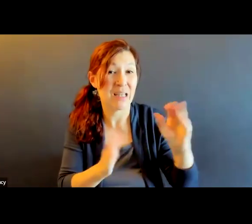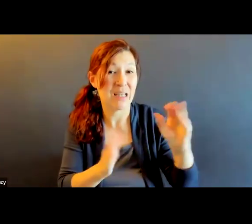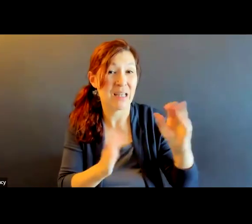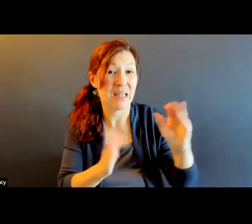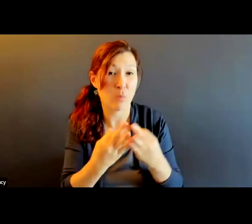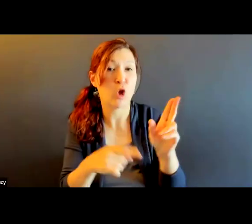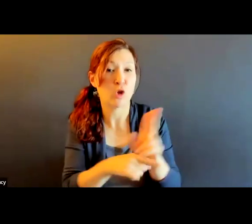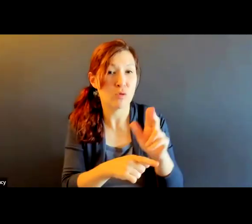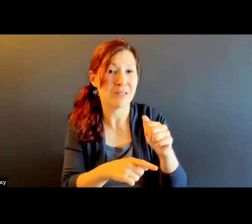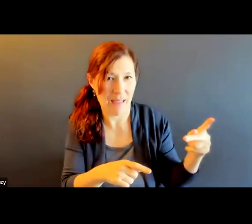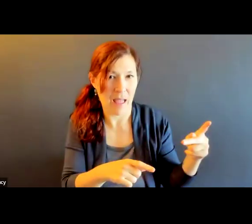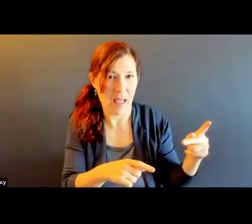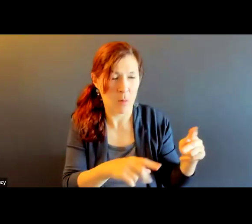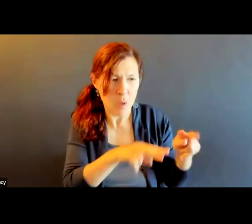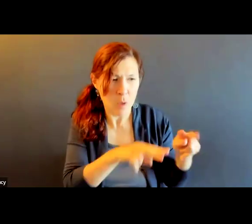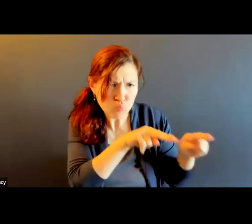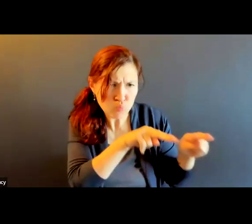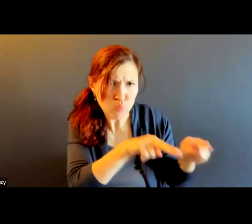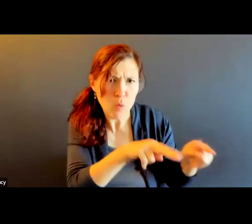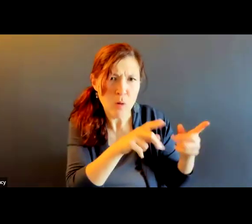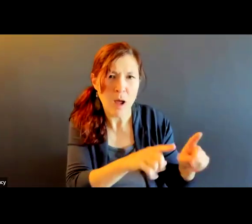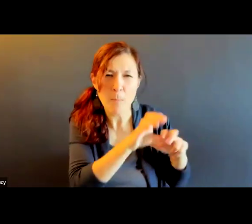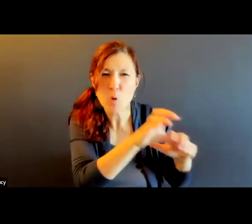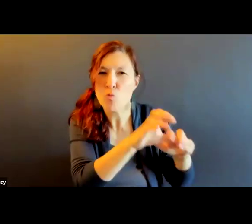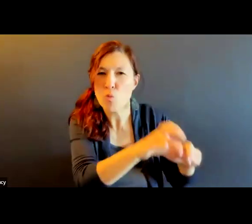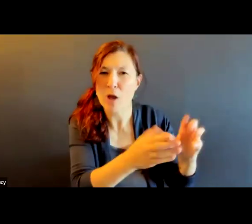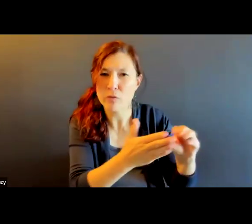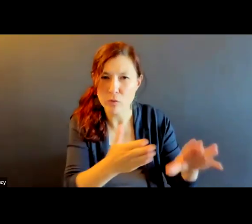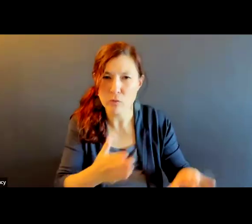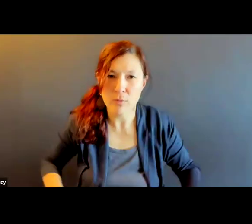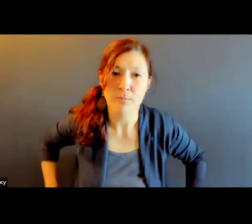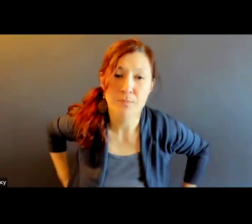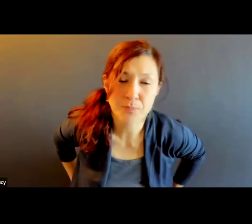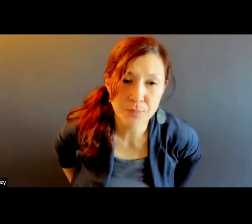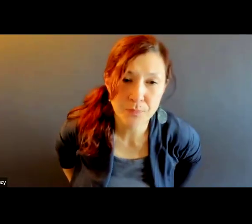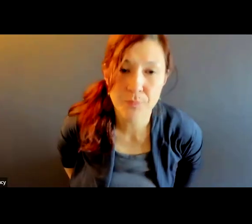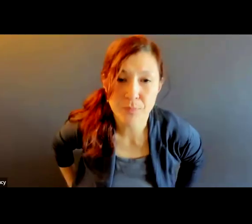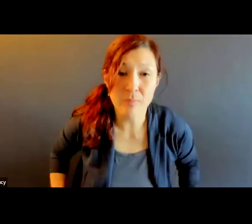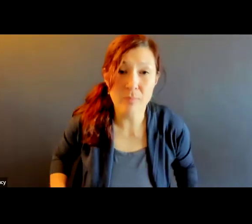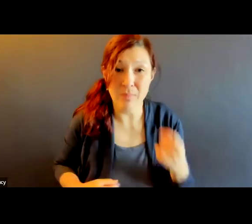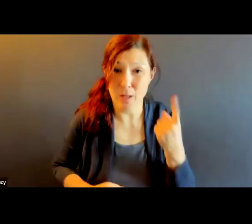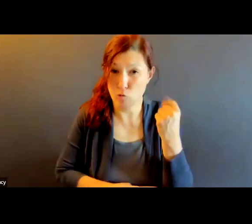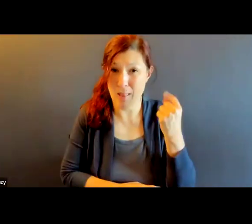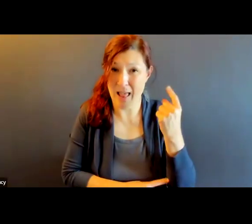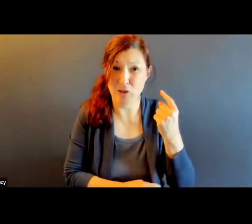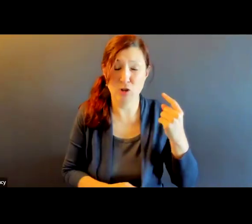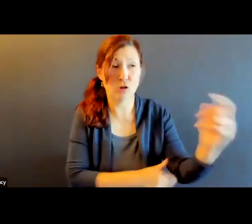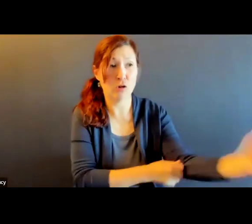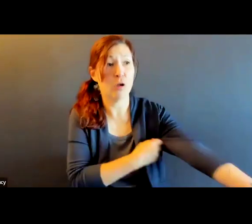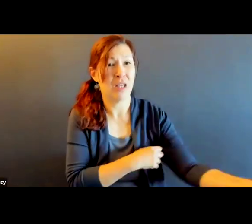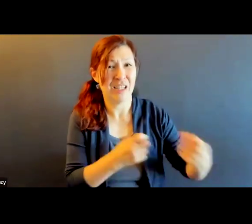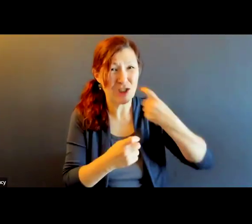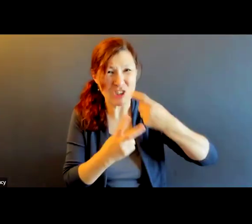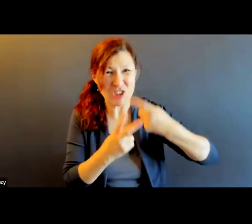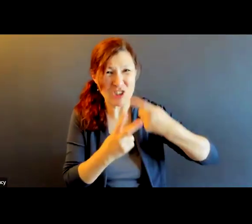to track their students' rides. So this is, as we implemented it last year, a big piece was getting our drivers trained in using it